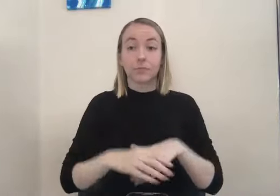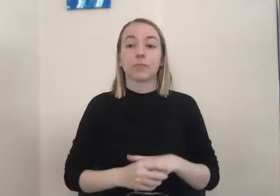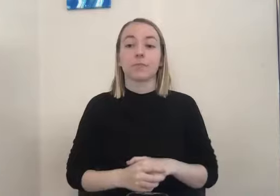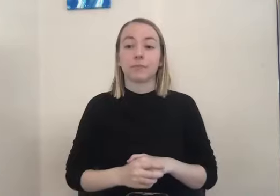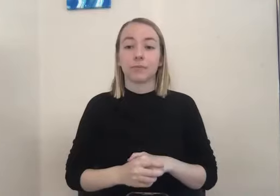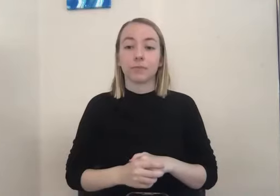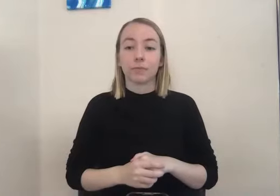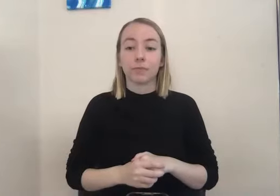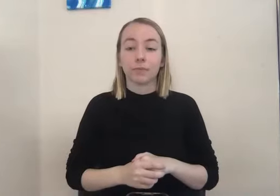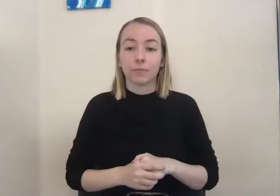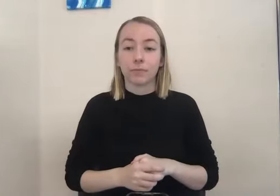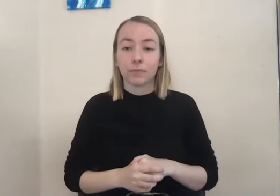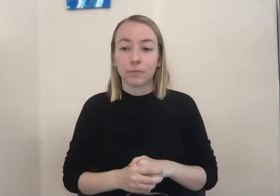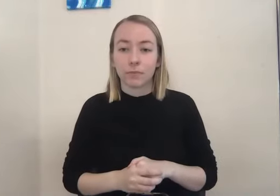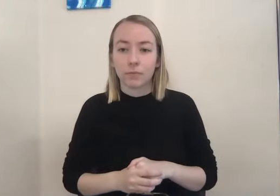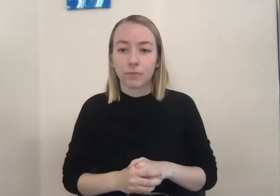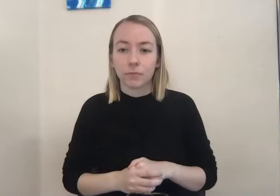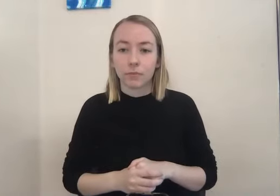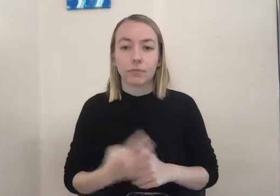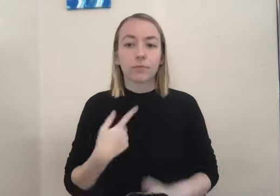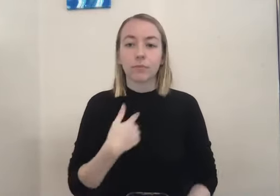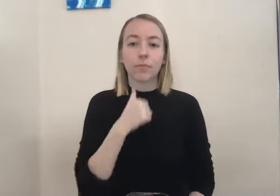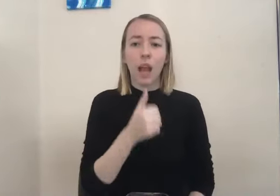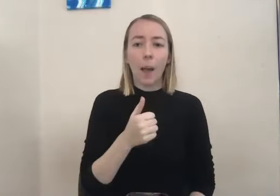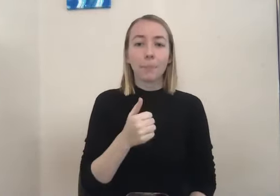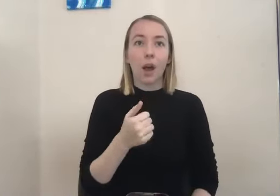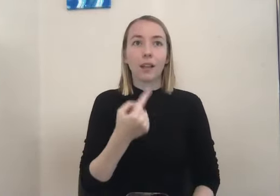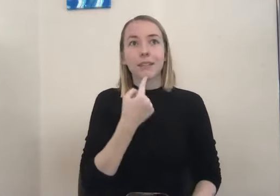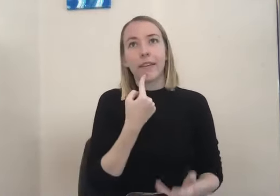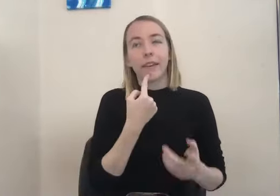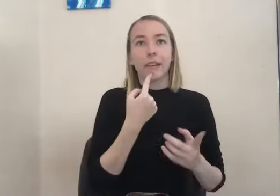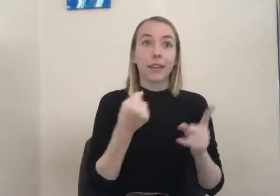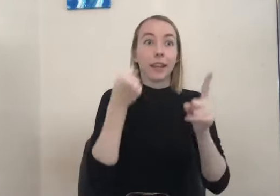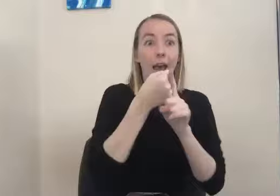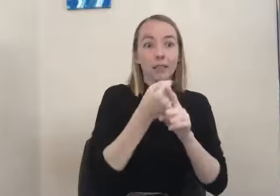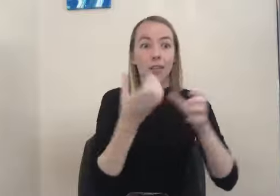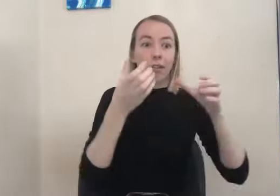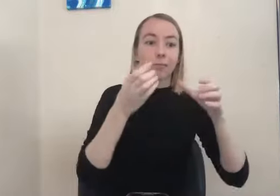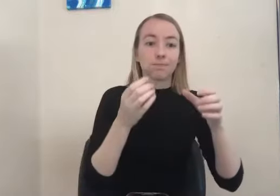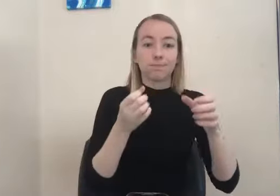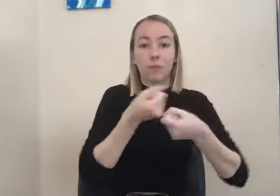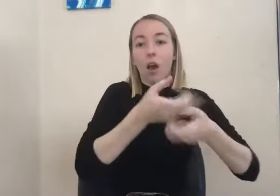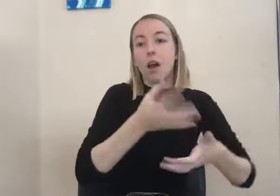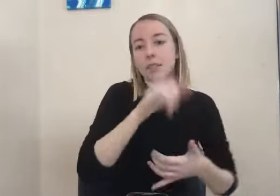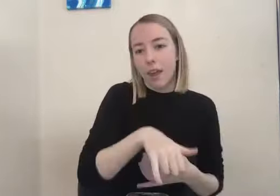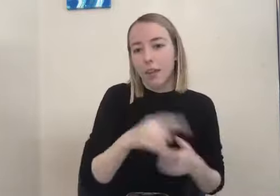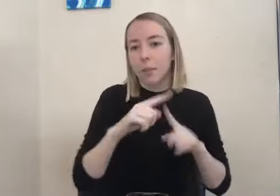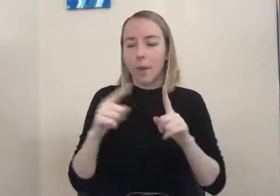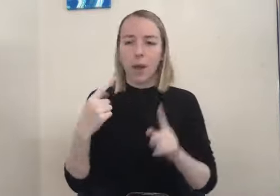premeditated revenge. And I've always had an affiliation with Mary Pell, because I could so